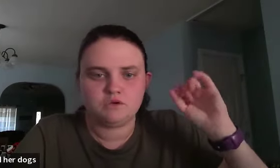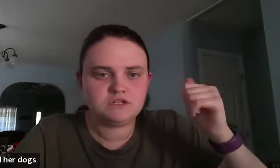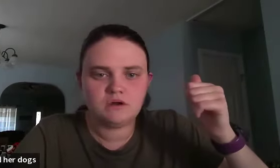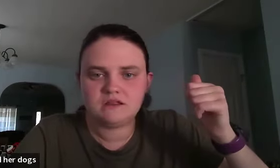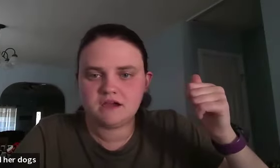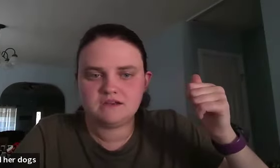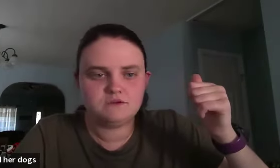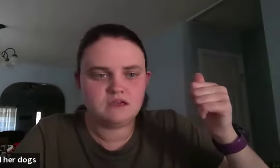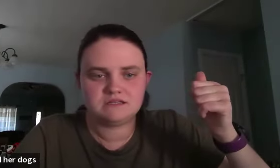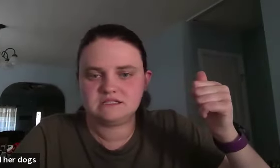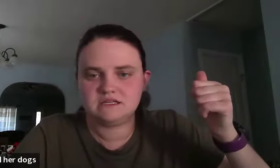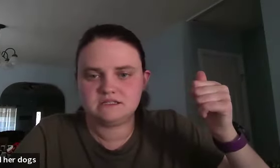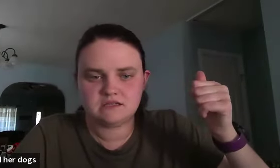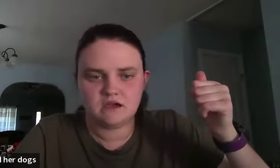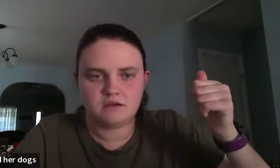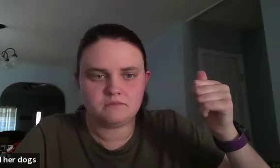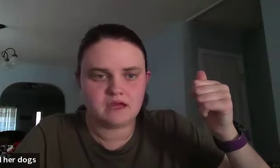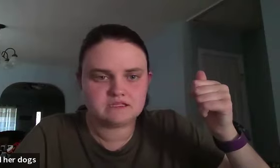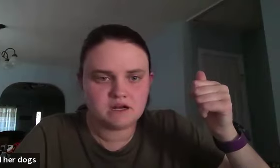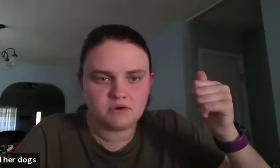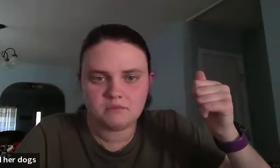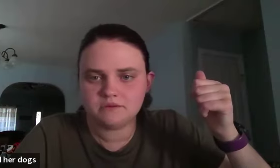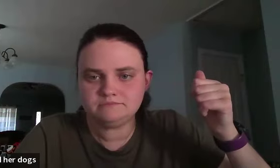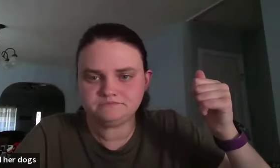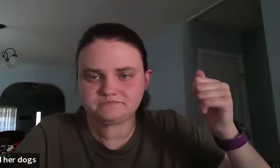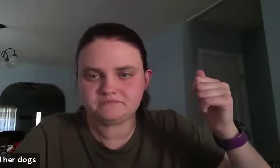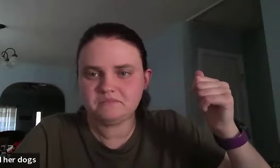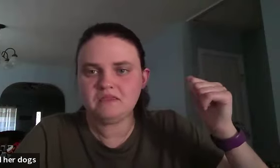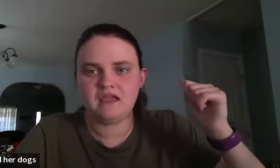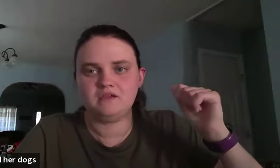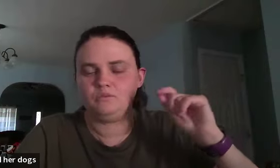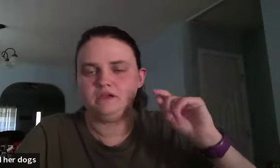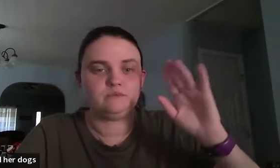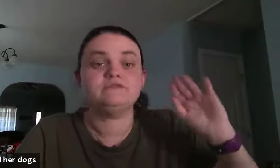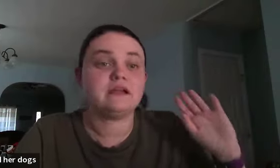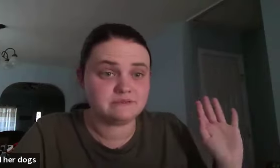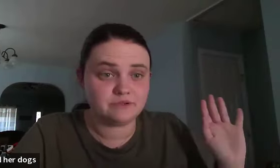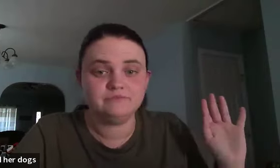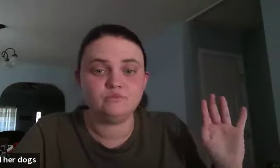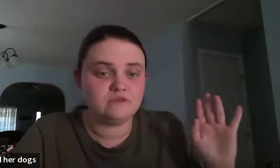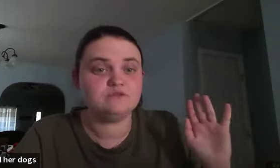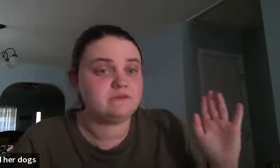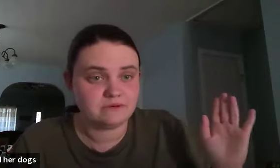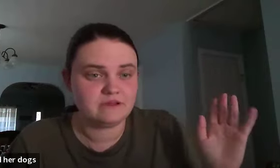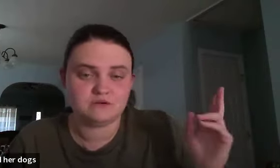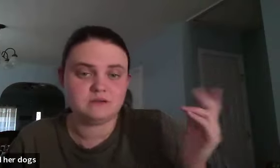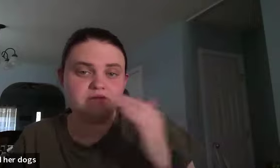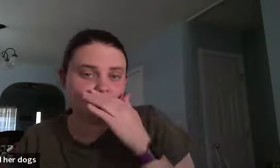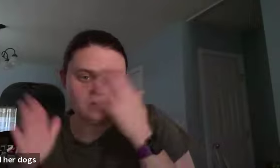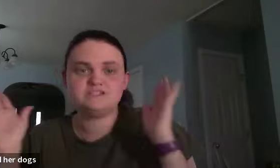You are totally fine if you cannot see us. That is not a problem. We're flexible. It's already being recorded,